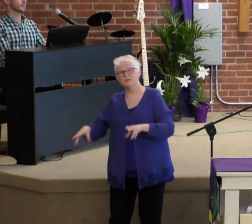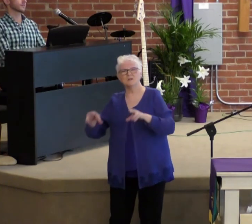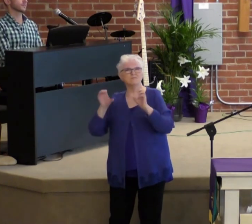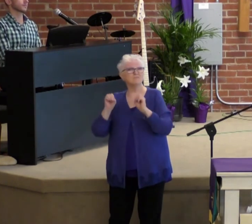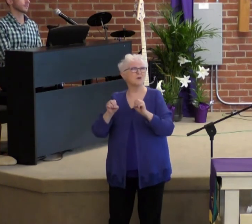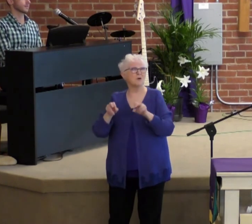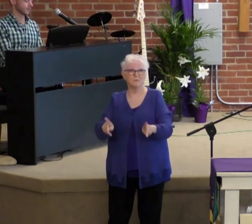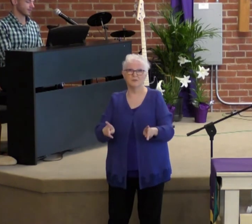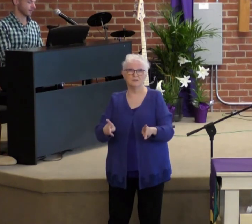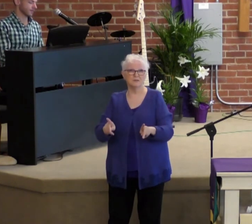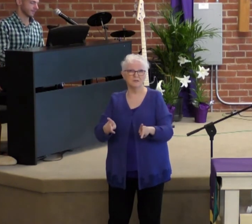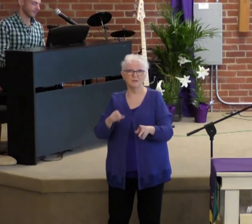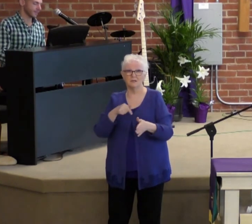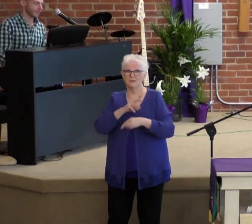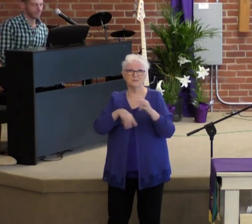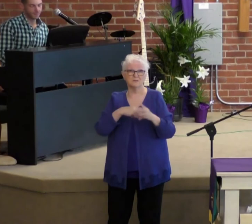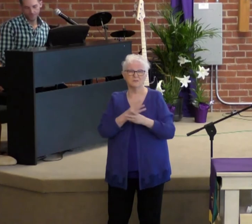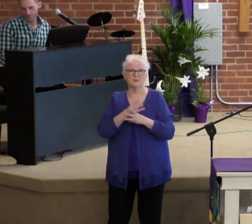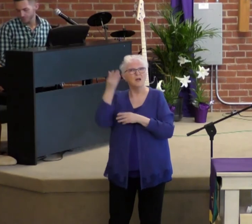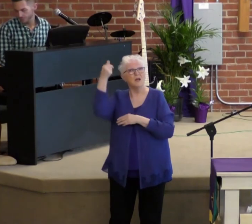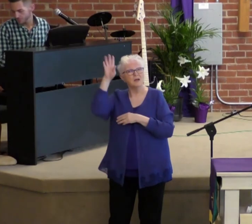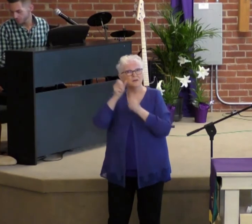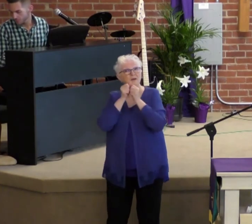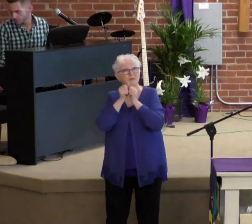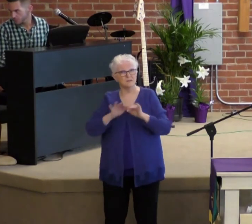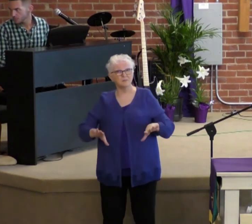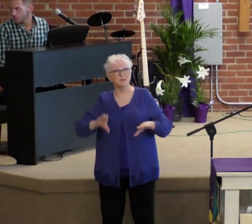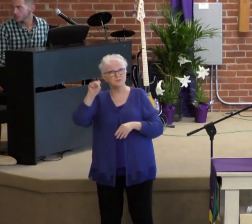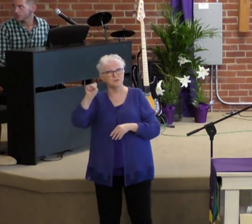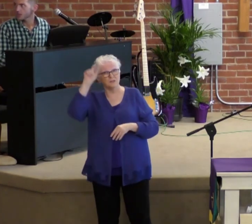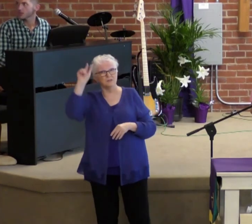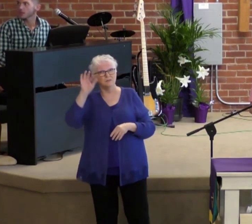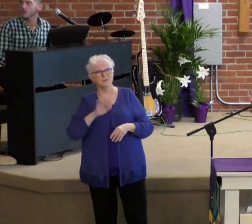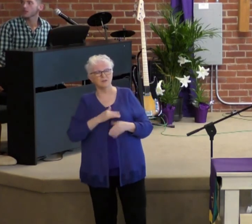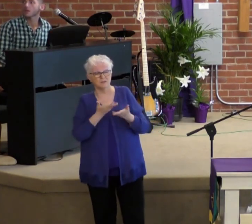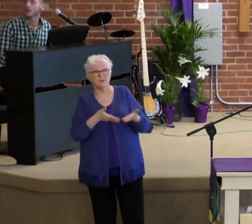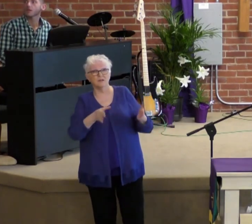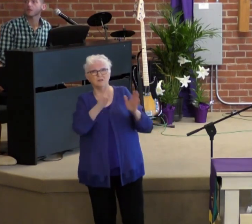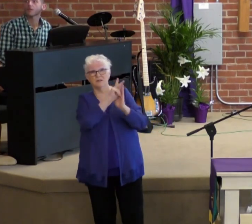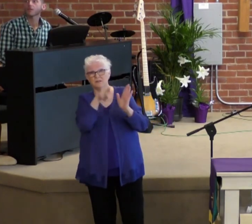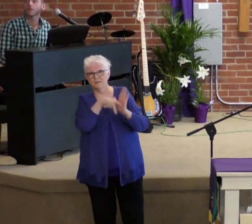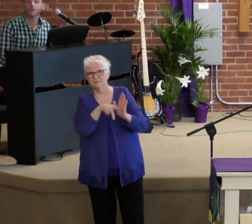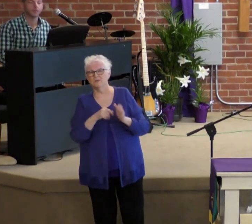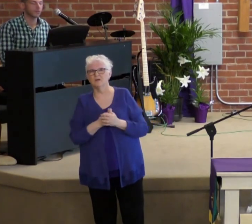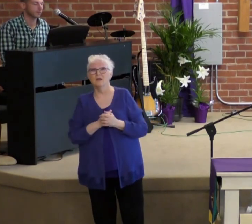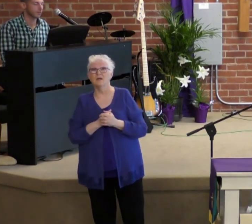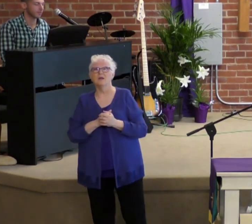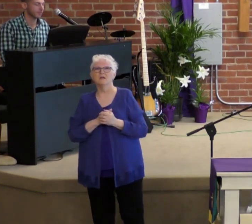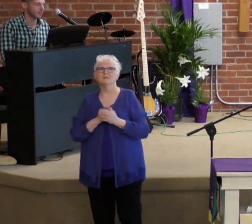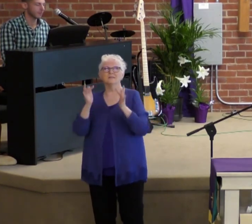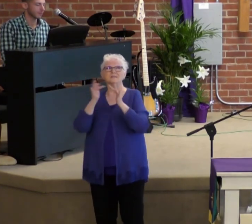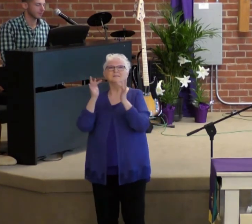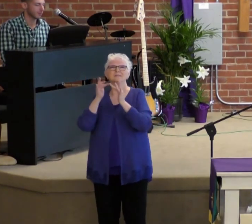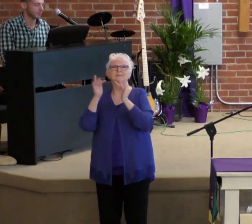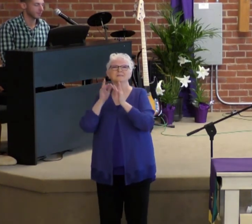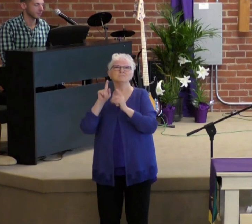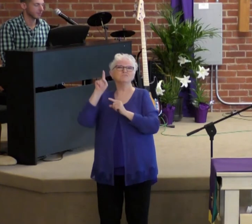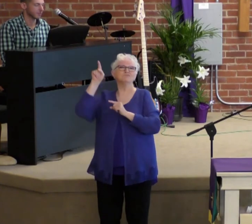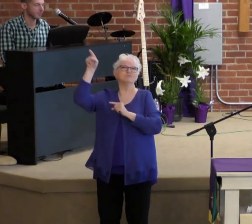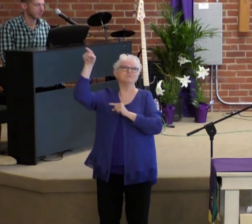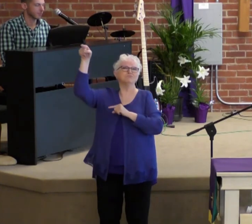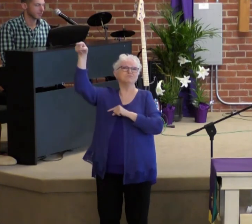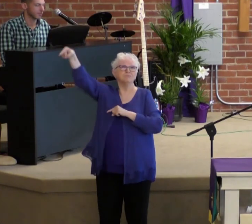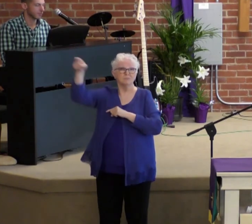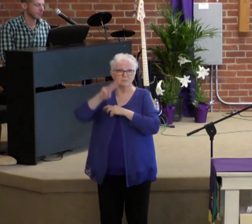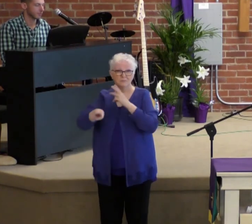world. And God has blessed Shades of Grace right here in Kingsport to reach out on the other side of the world to be